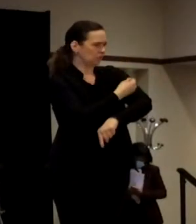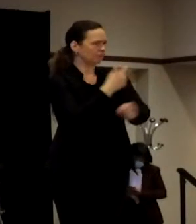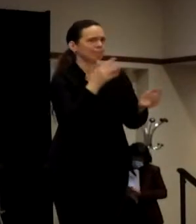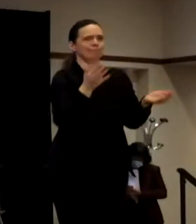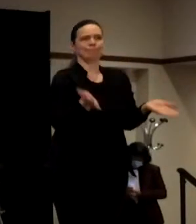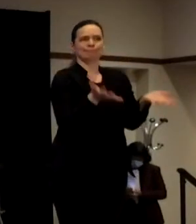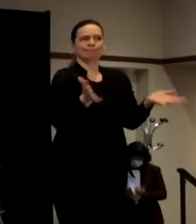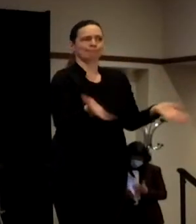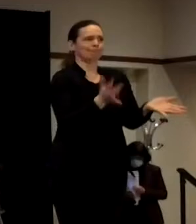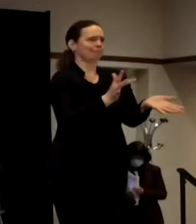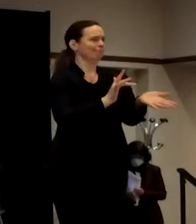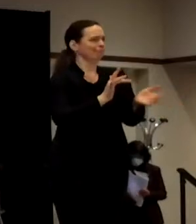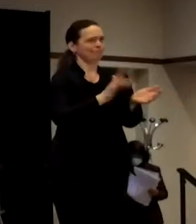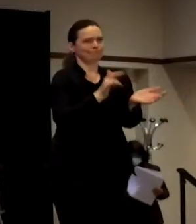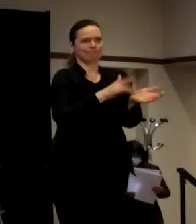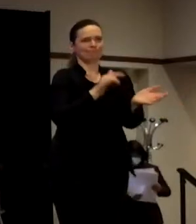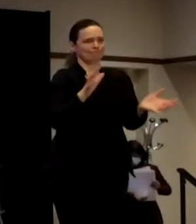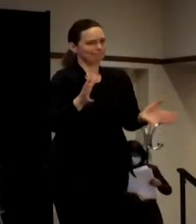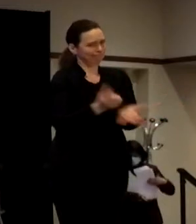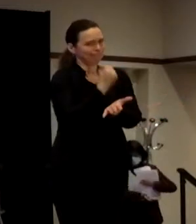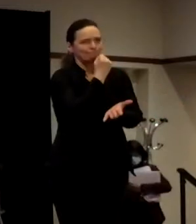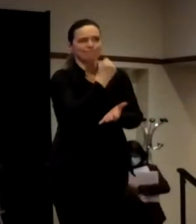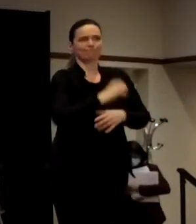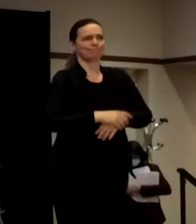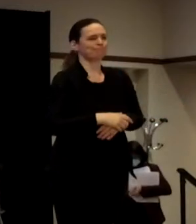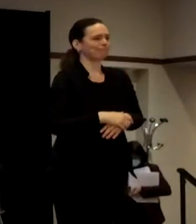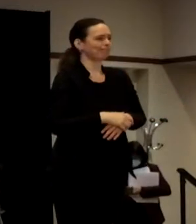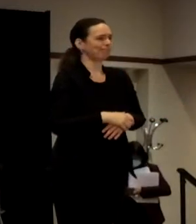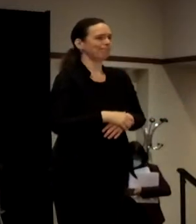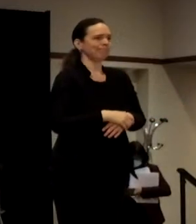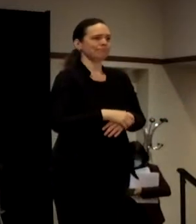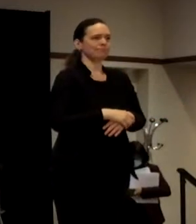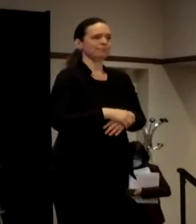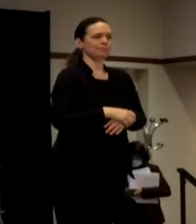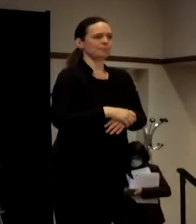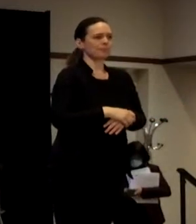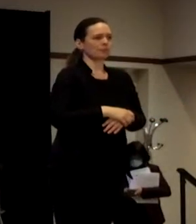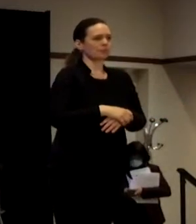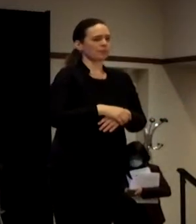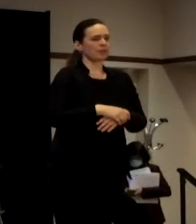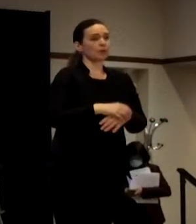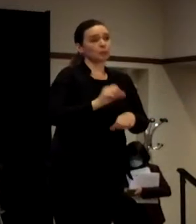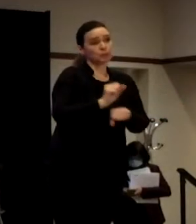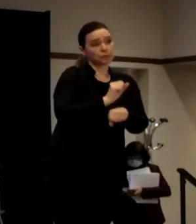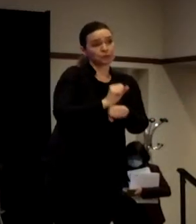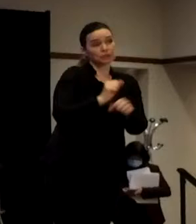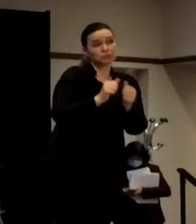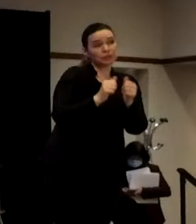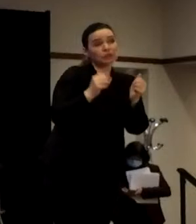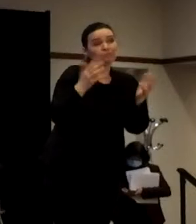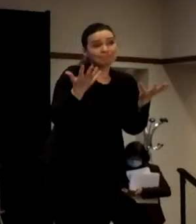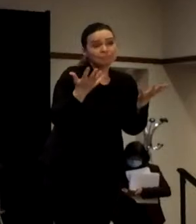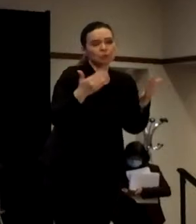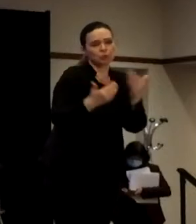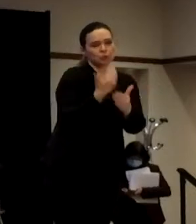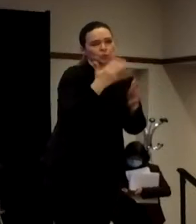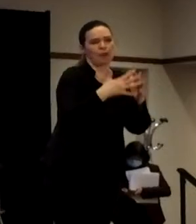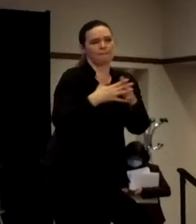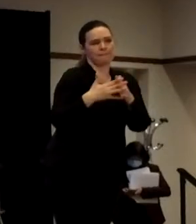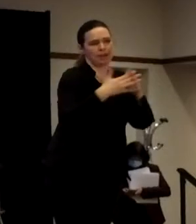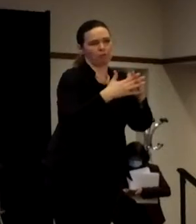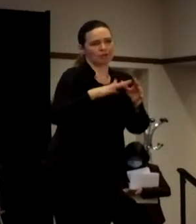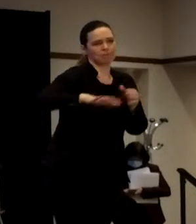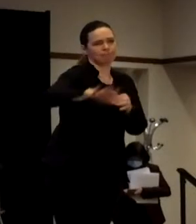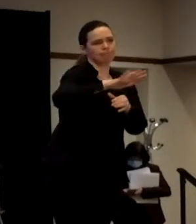online. That's important. We continue to work with our New American community partners to get the